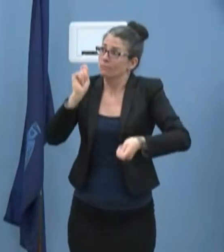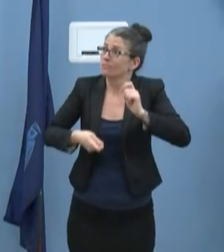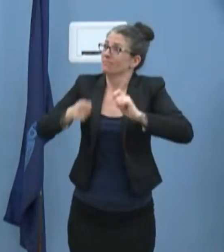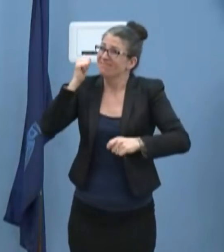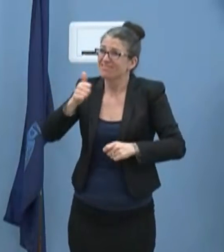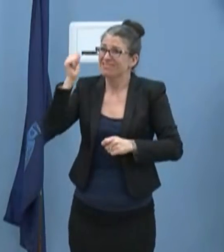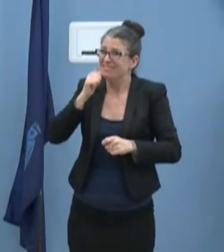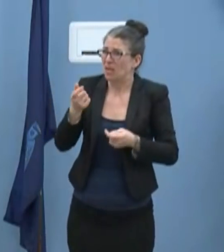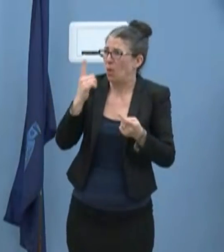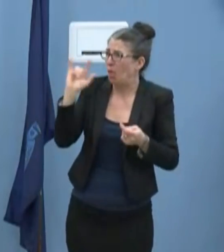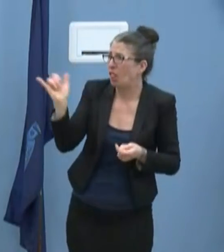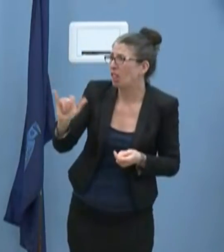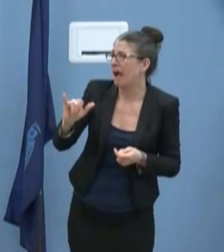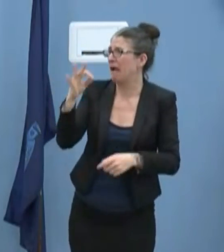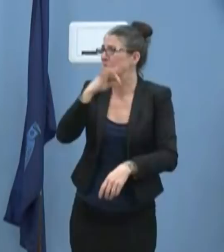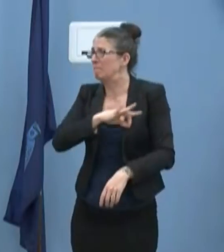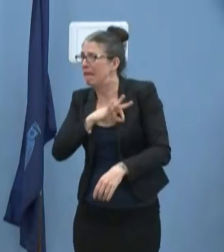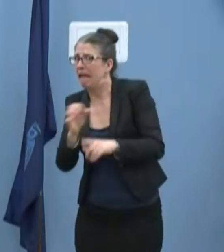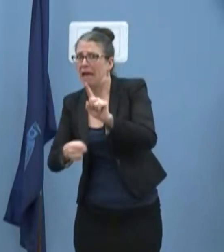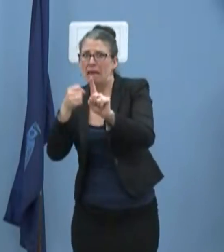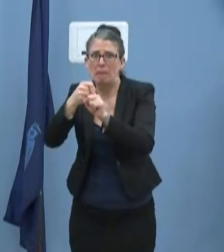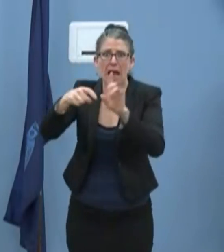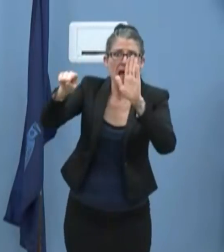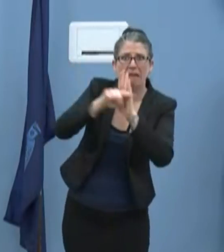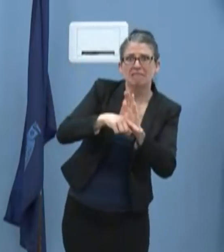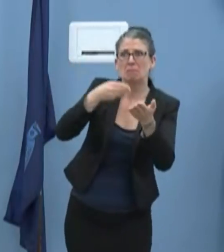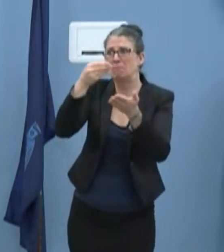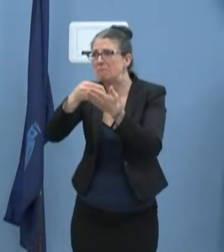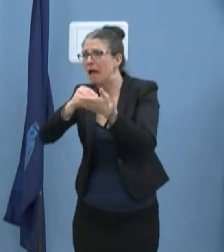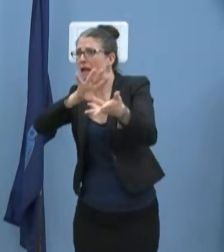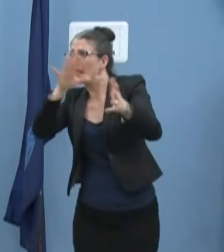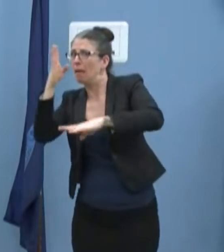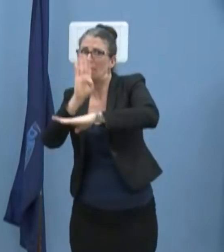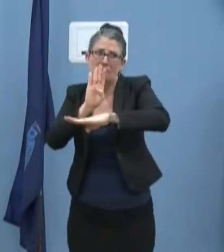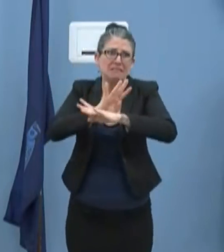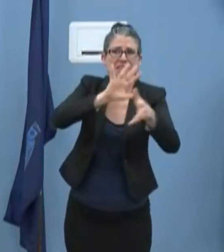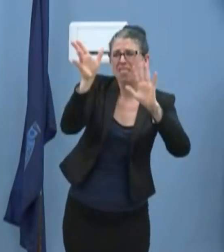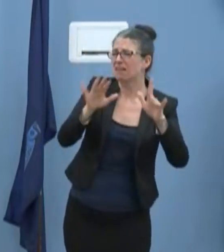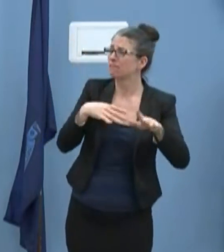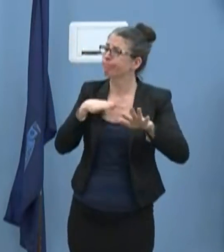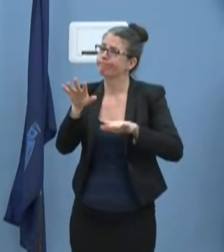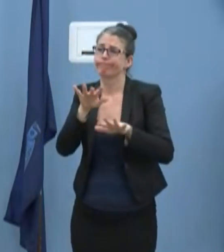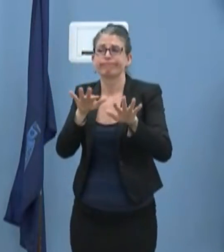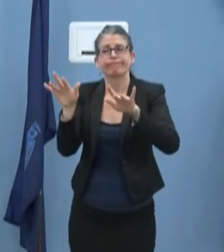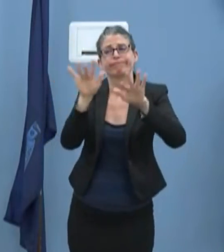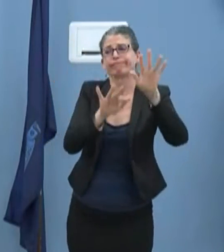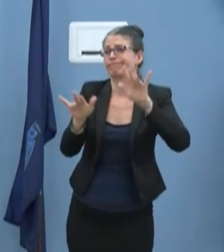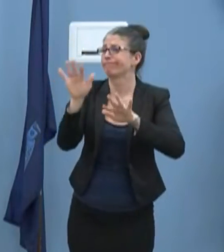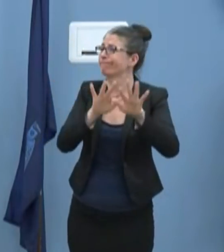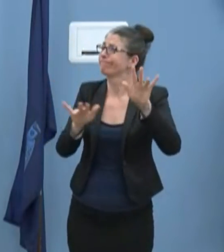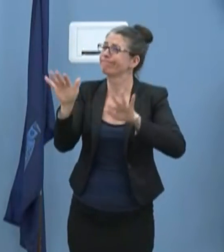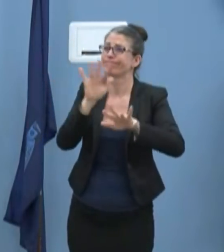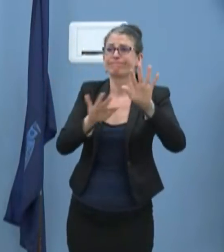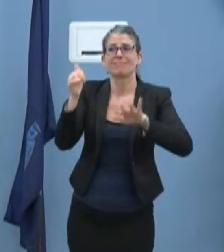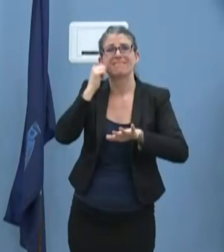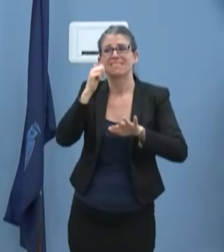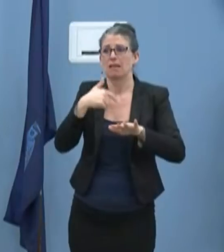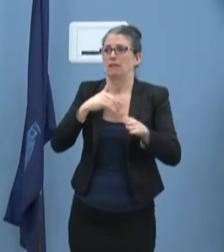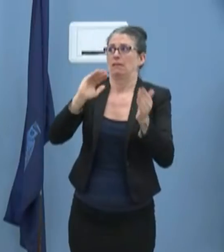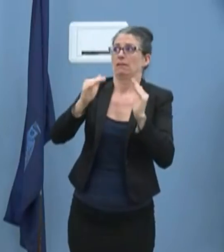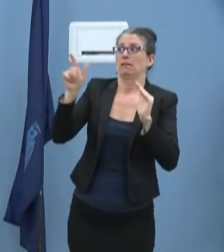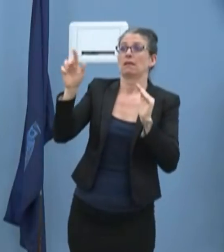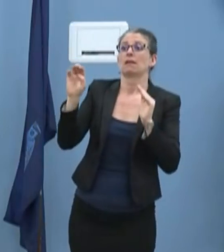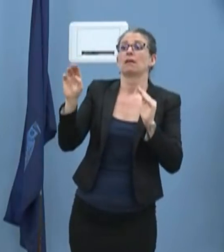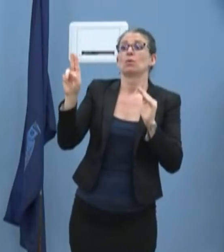and foremost. The economy is going to change, clearly. I think we know that nationally. Look at the roller coaster